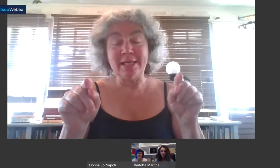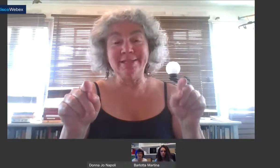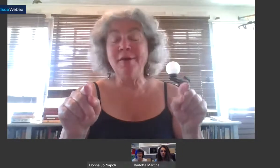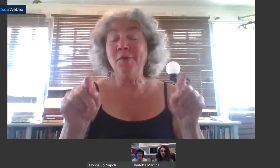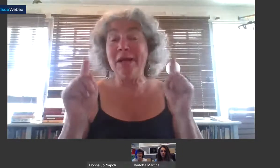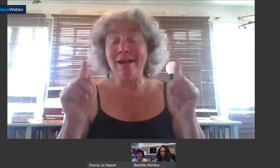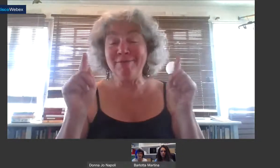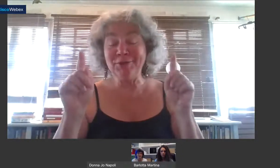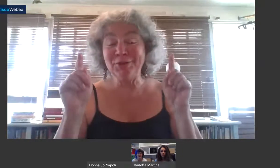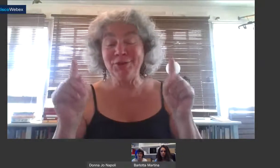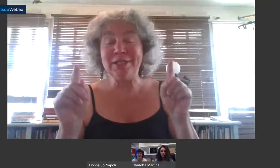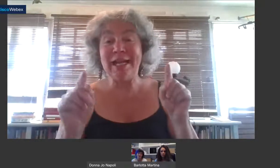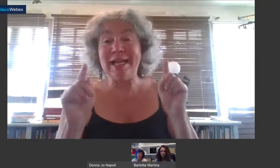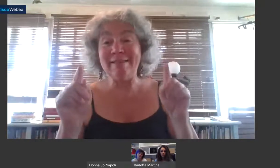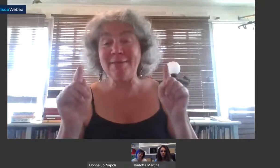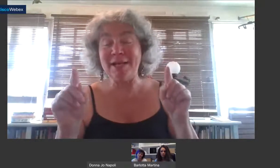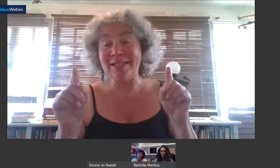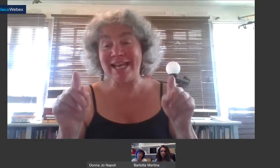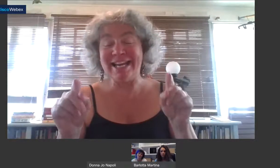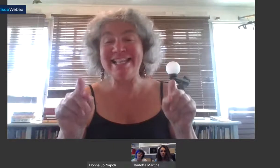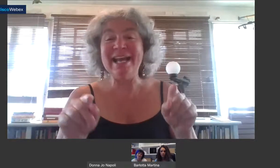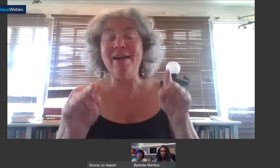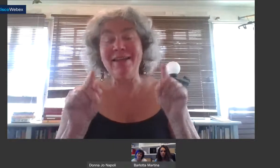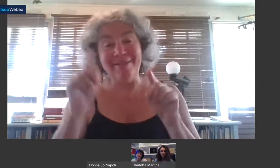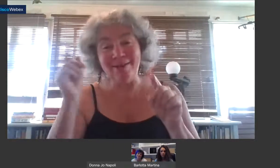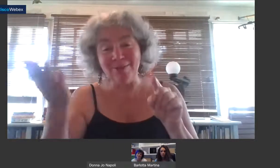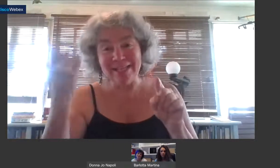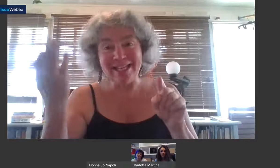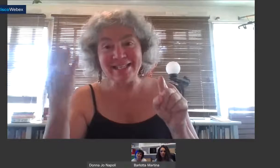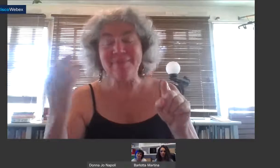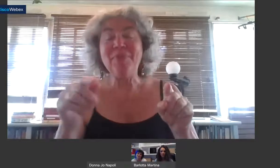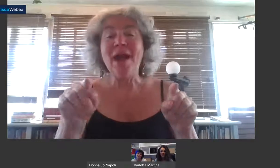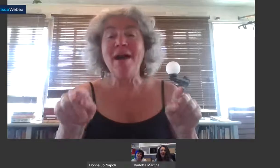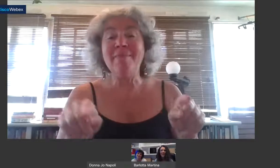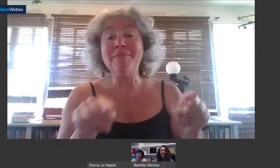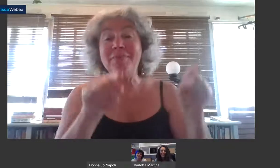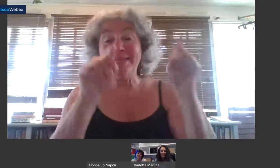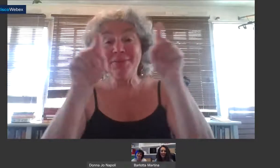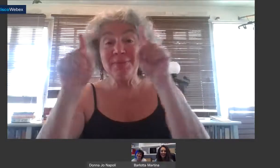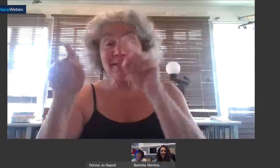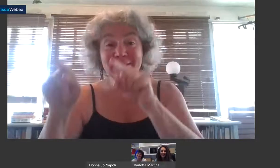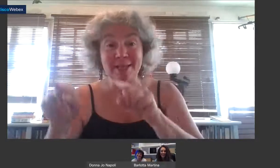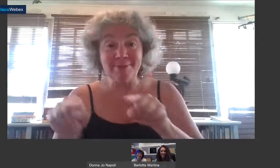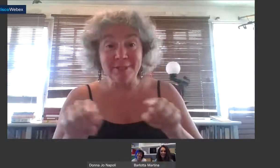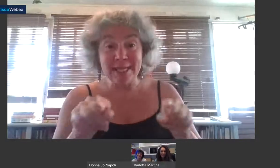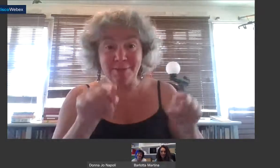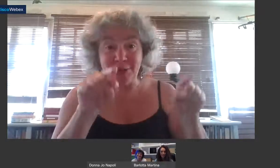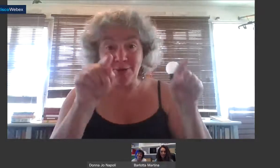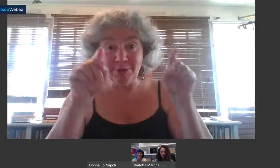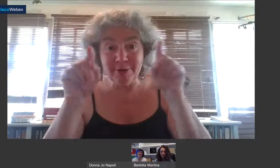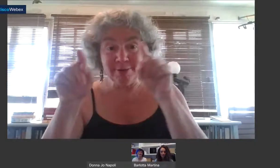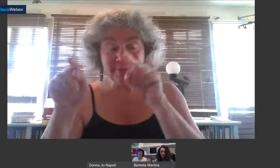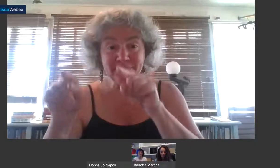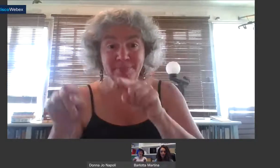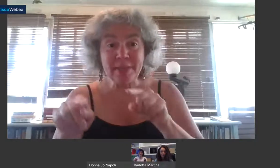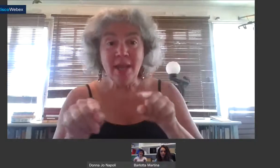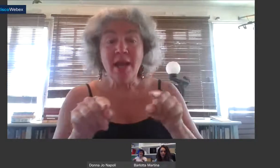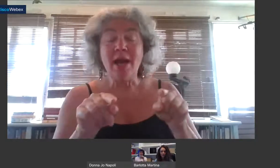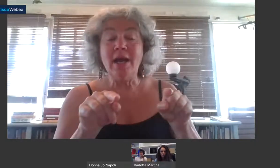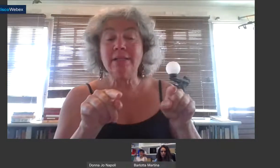yes, when I first learned anything about signing in the old days, this was the sign for tape recorder.